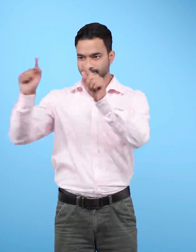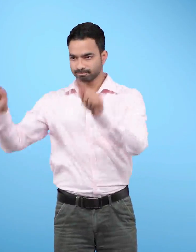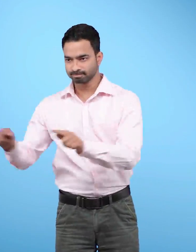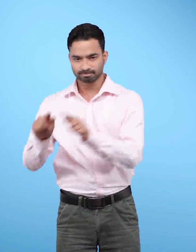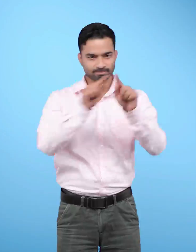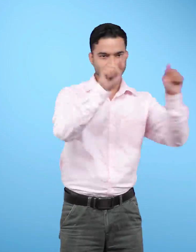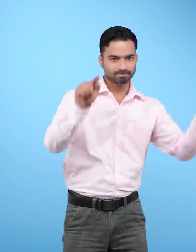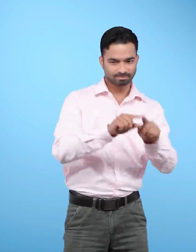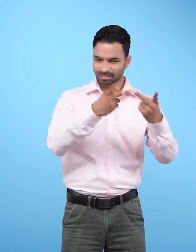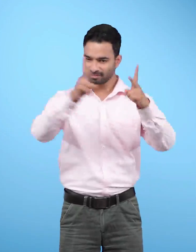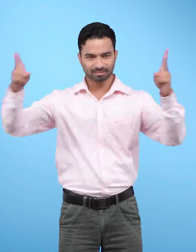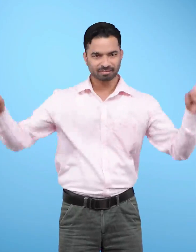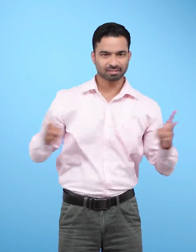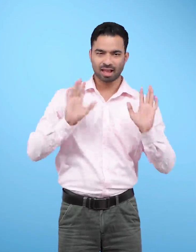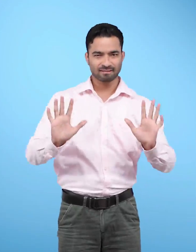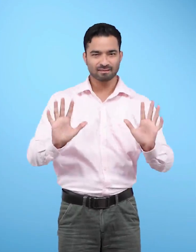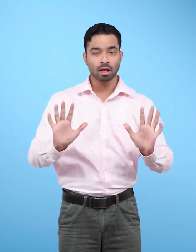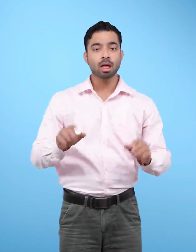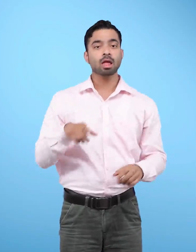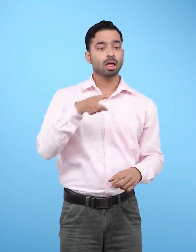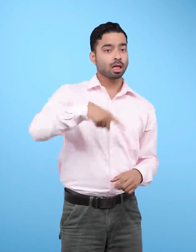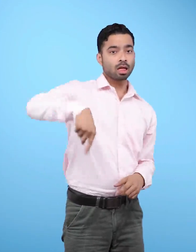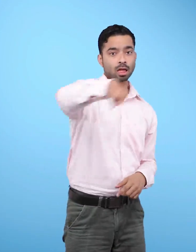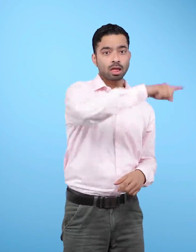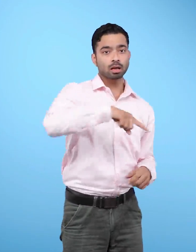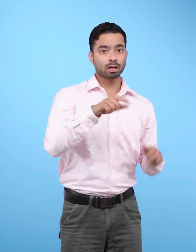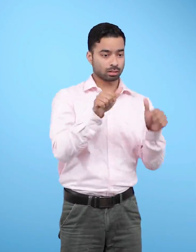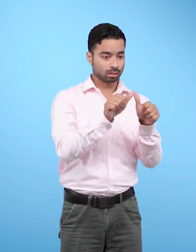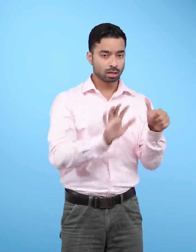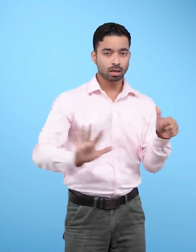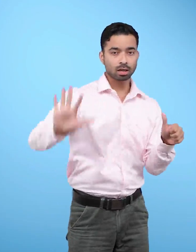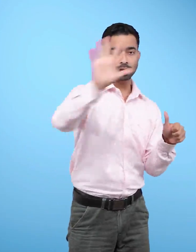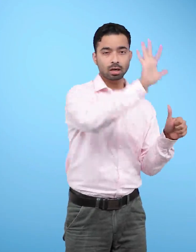Discuss which of these rectangles will have the biggest area.